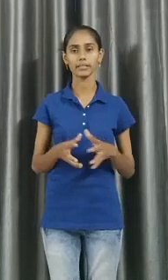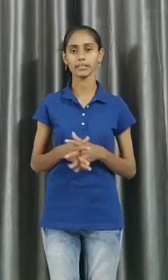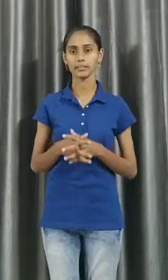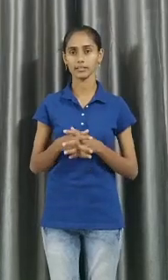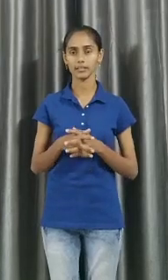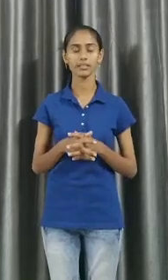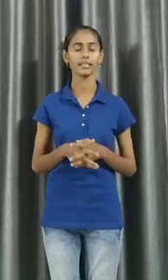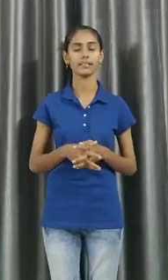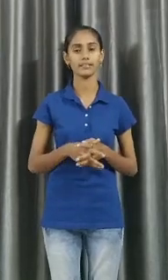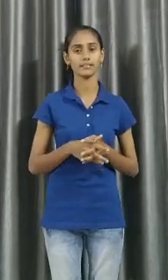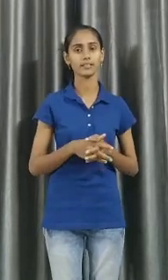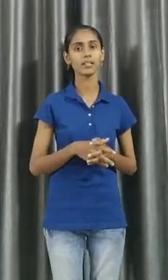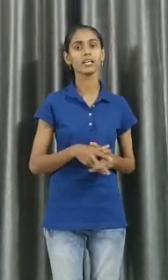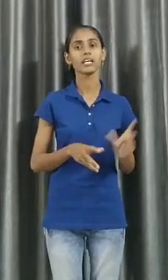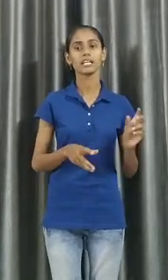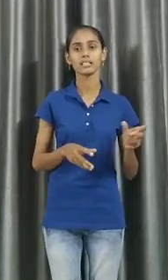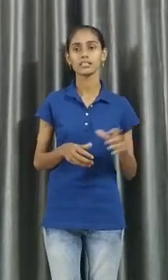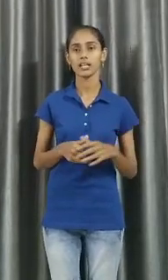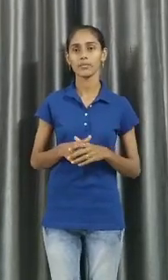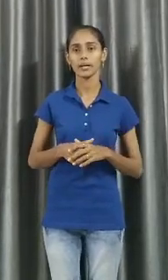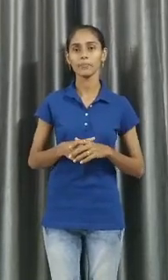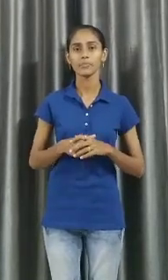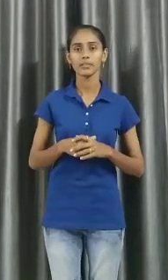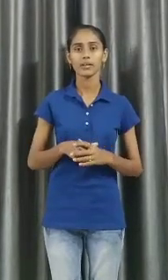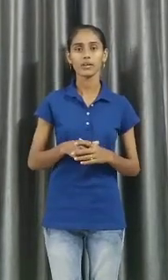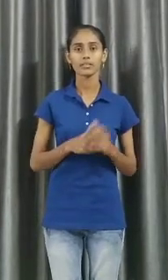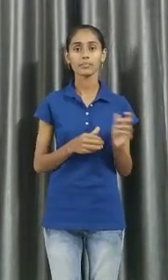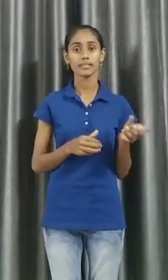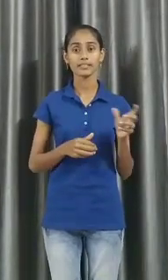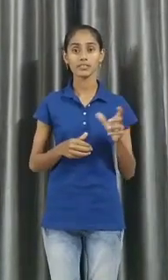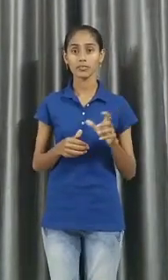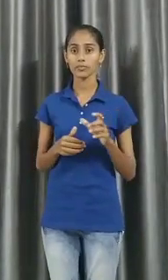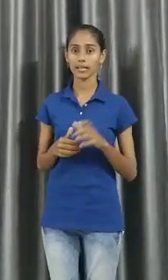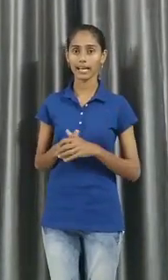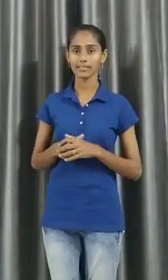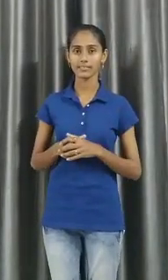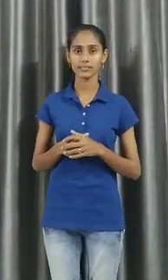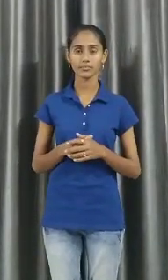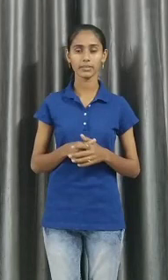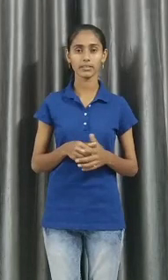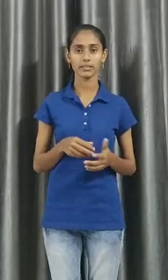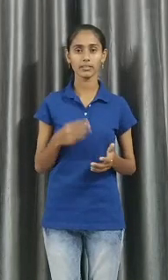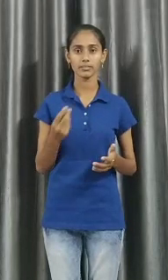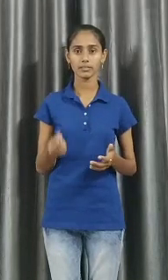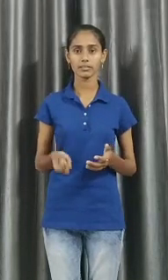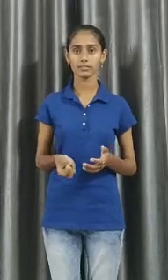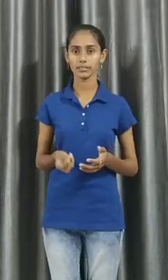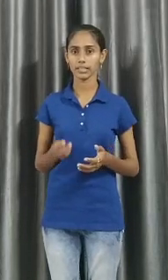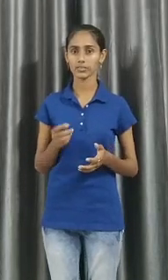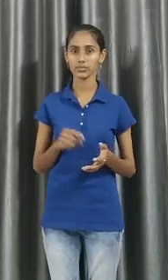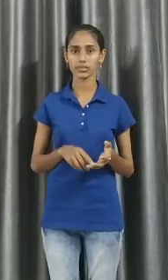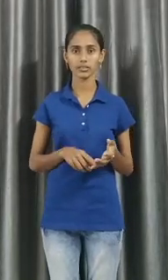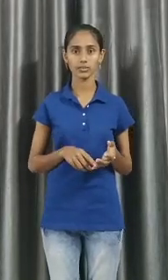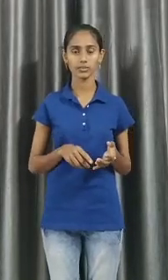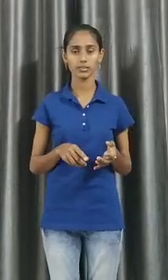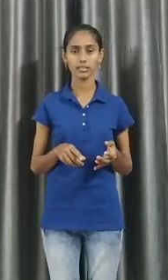hybrid inheritance. In Java, on the basis of class, we execute the